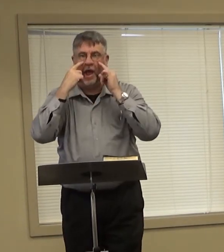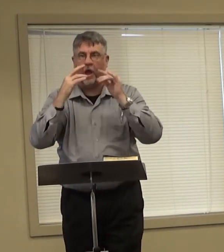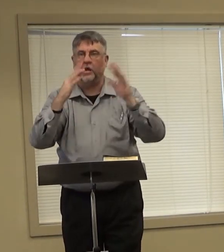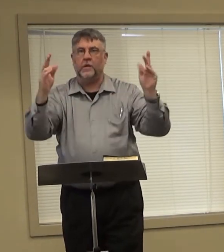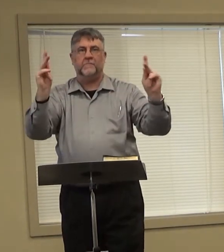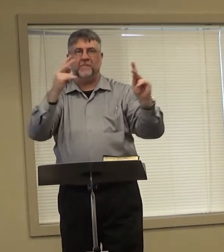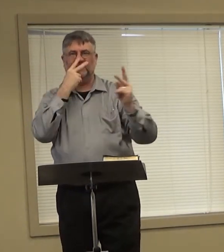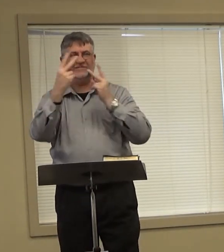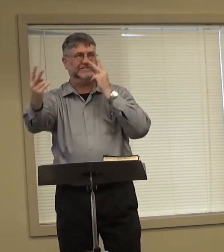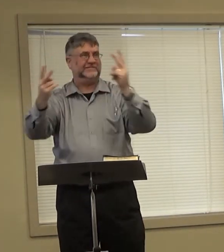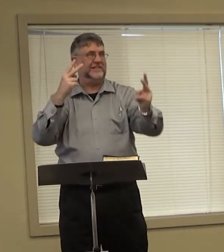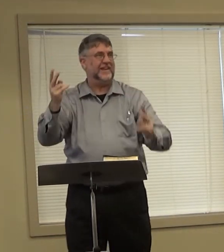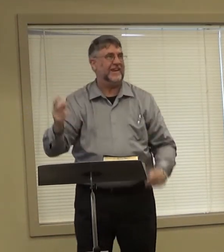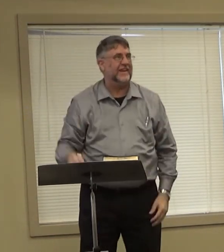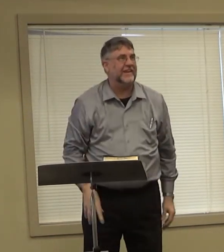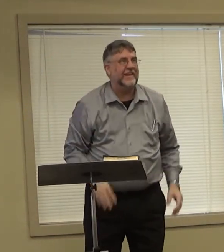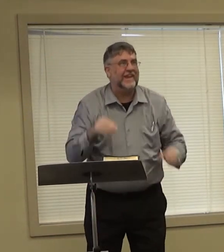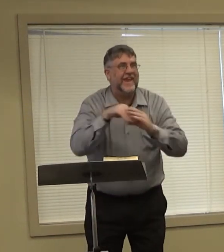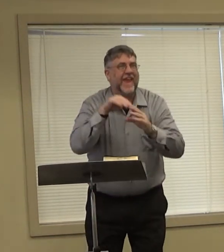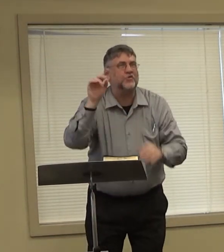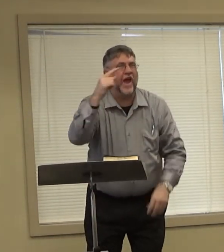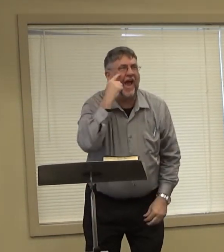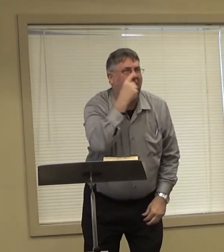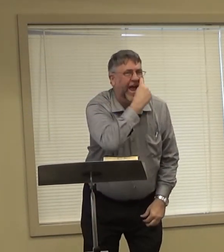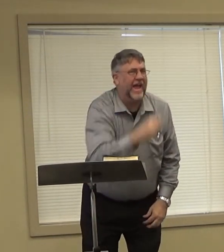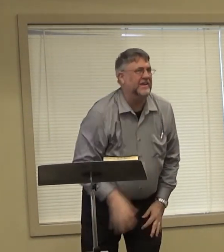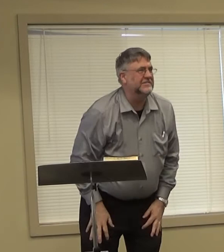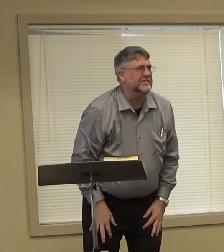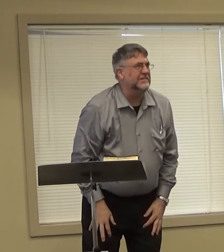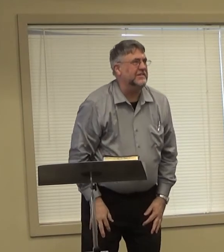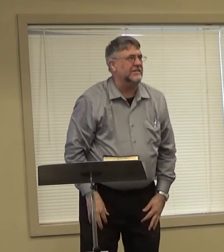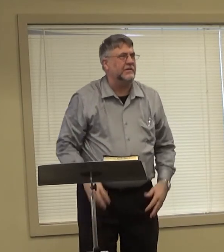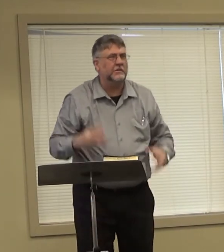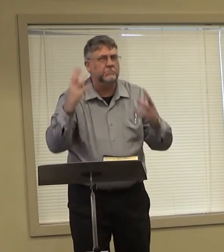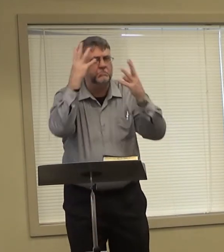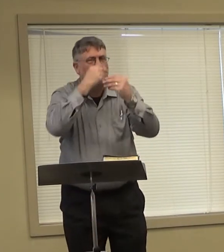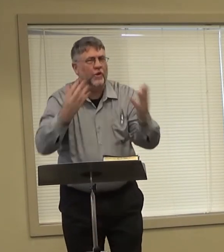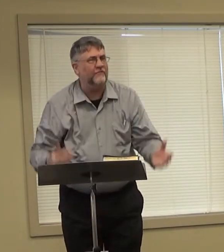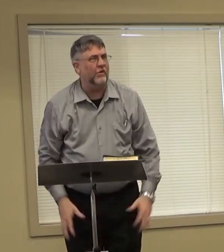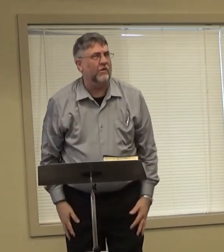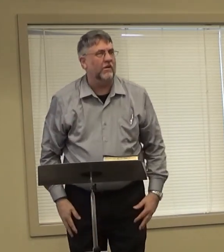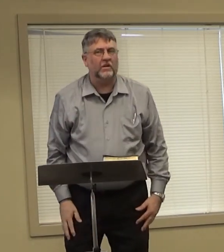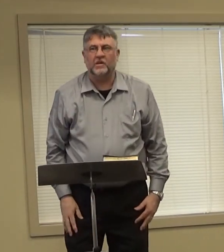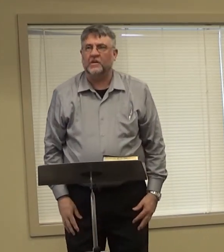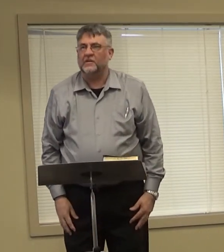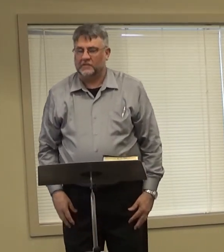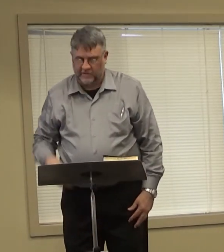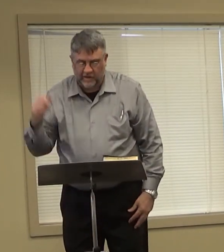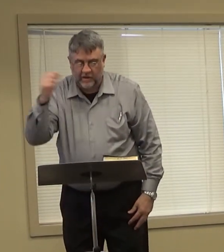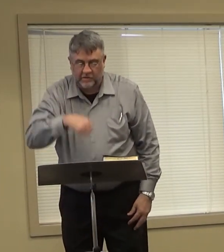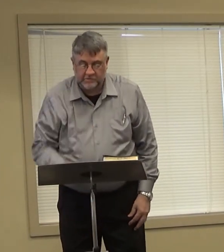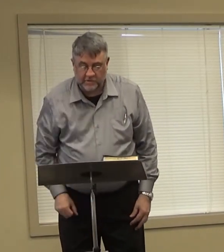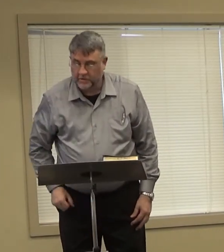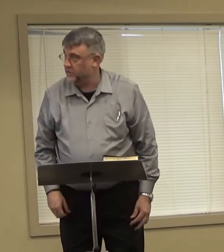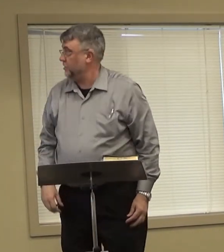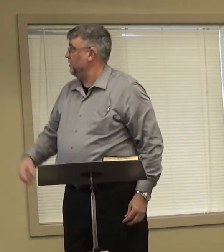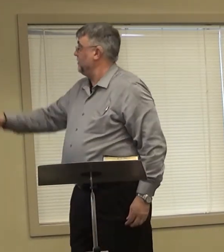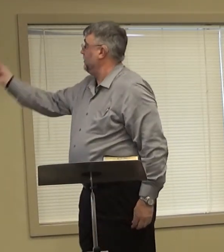the glory of God. So that people in the world can see. They can see the Lord in our eyes. And it's